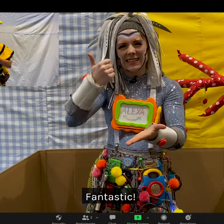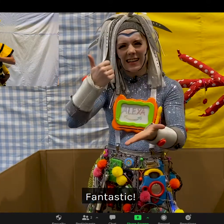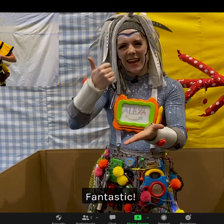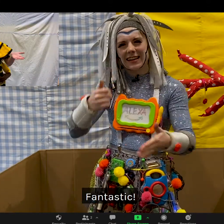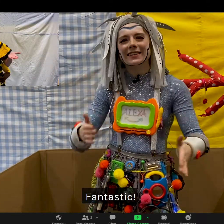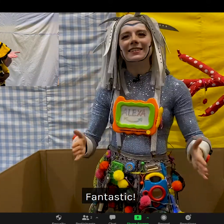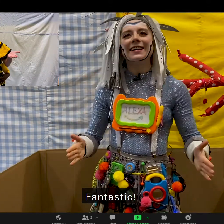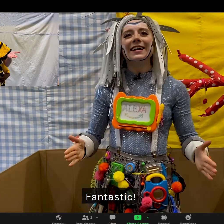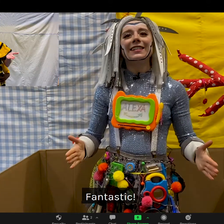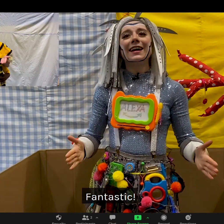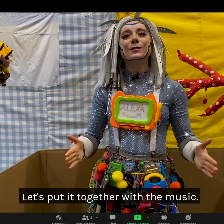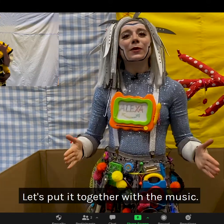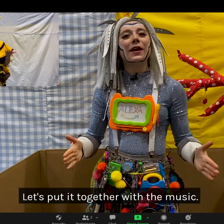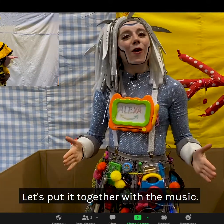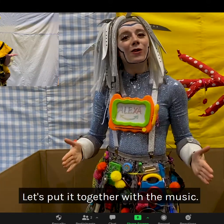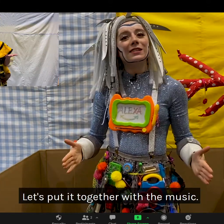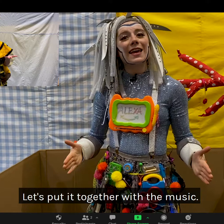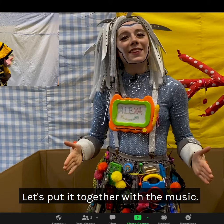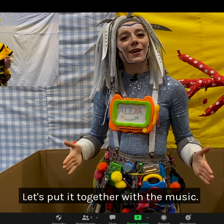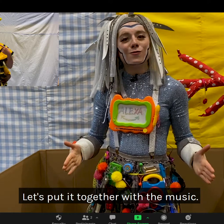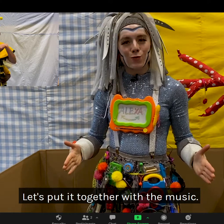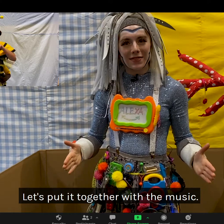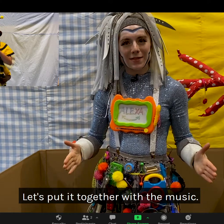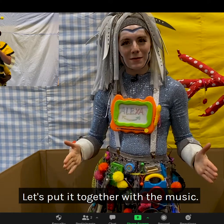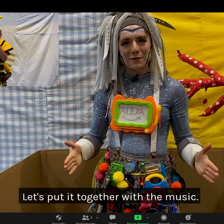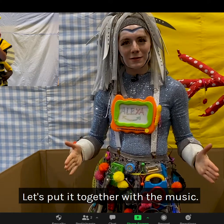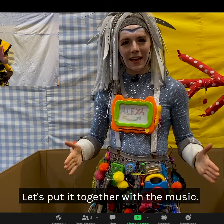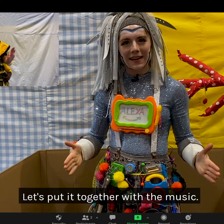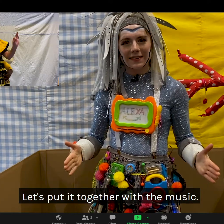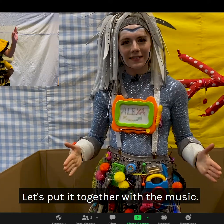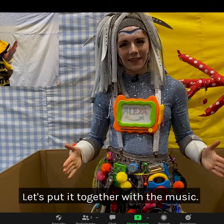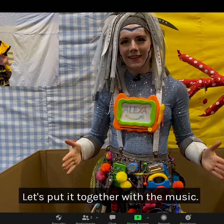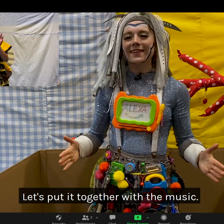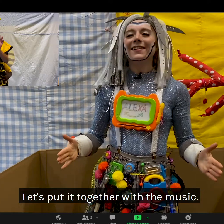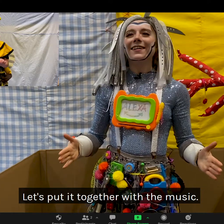Fantastic. Let's put it all together with the music.